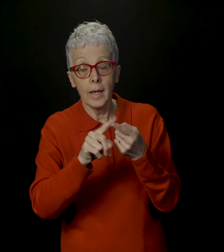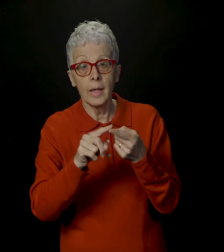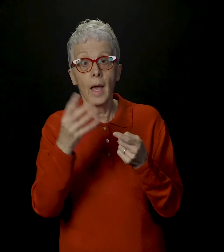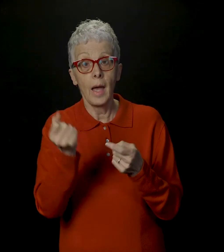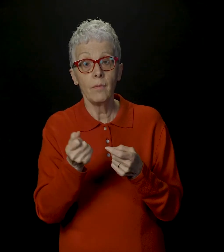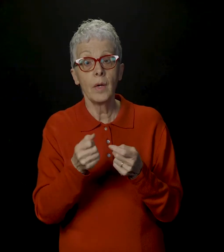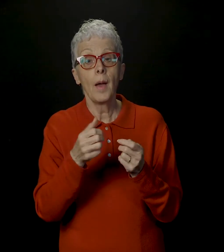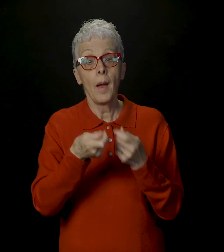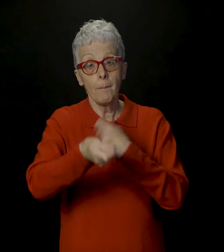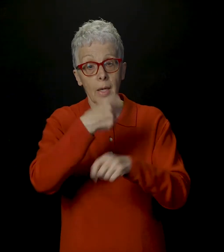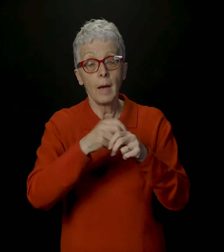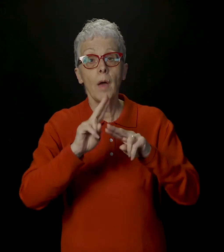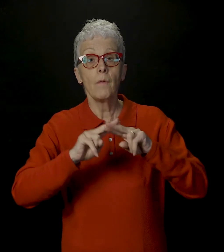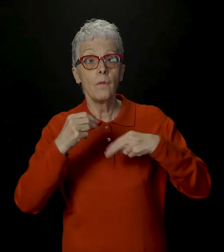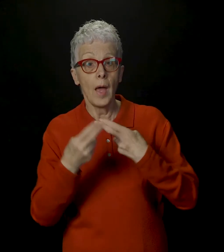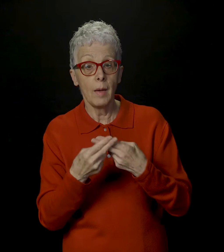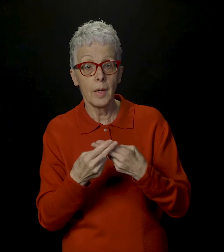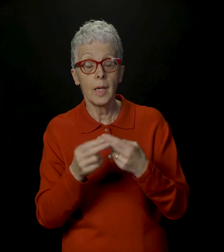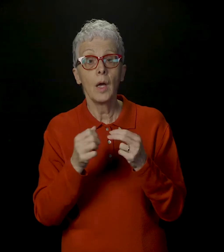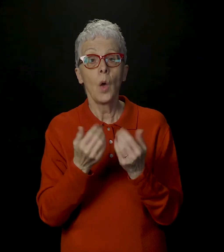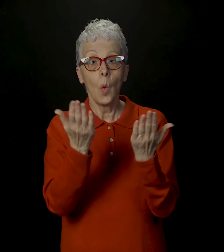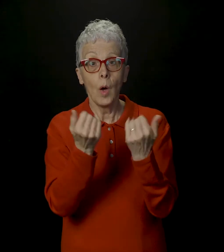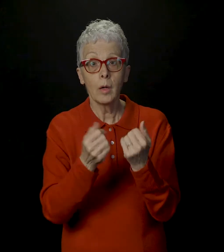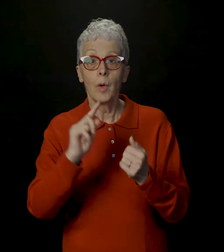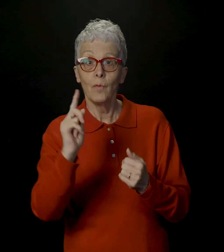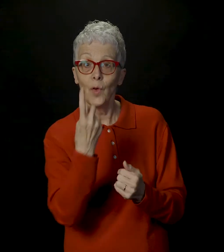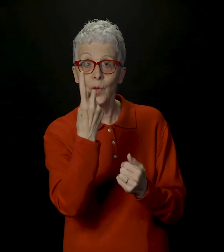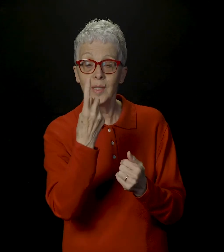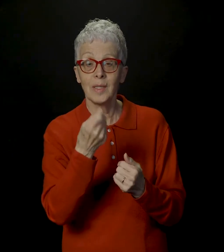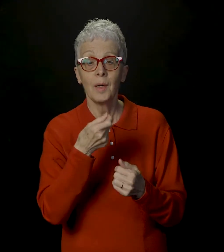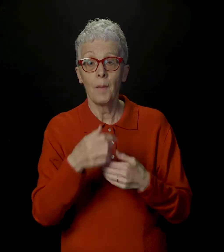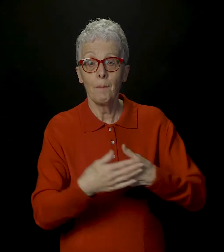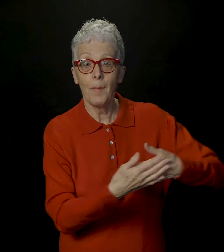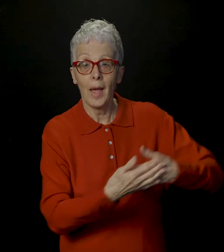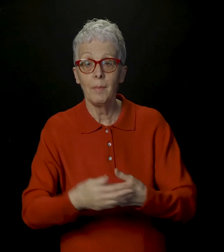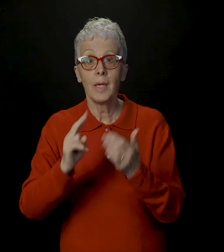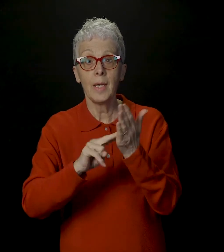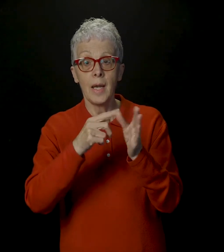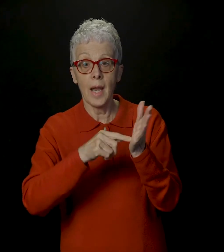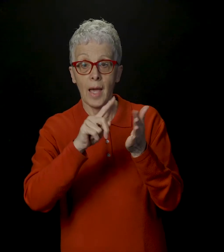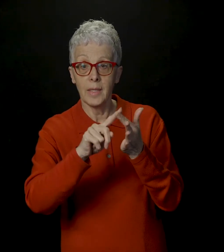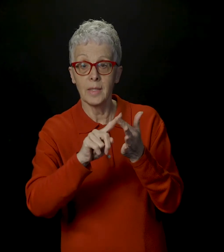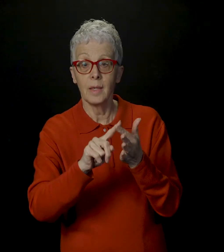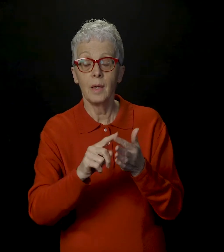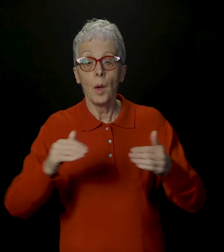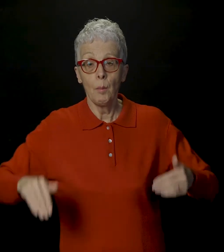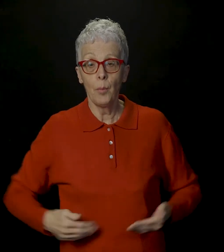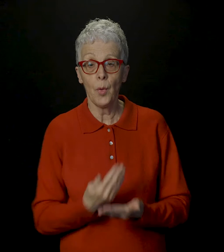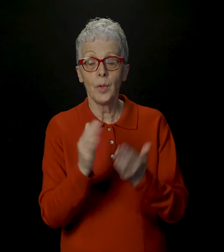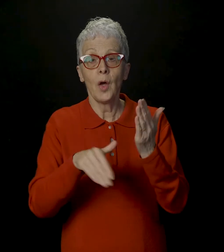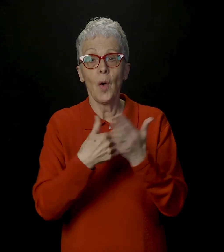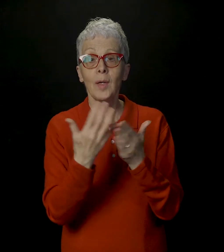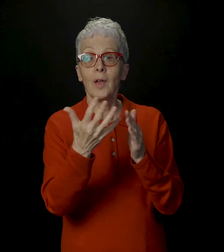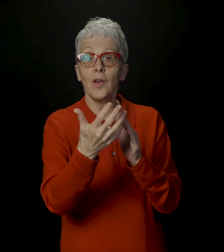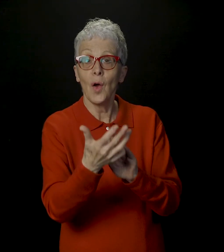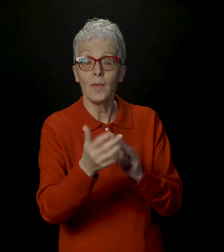much-loved family By welcoming into their lives Their firstborn child Little Nate James Born on the 9th of June We're